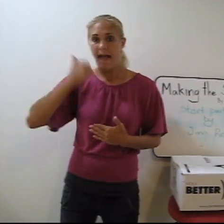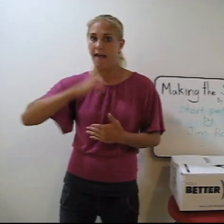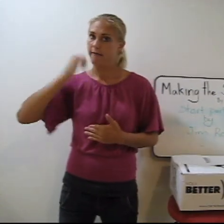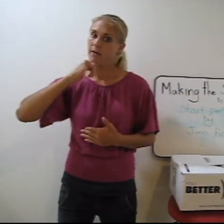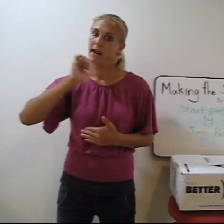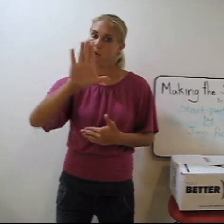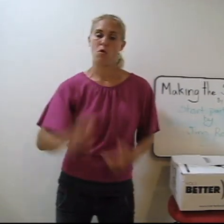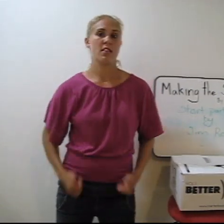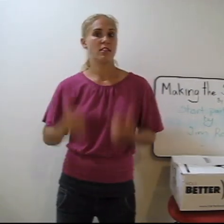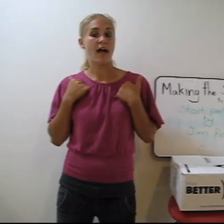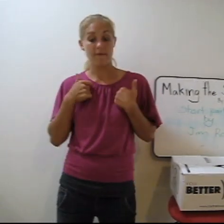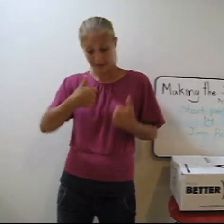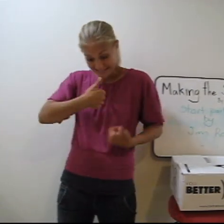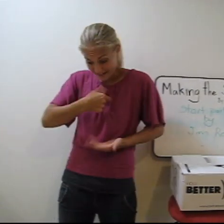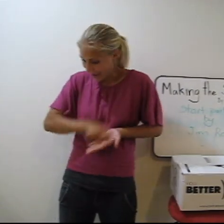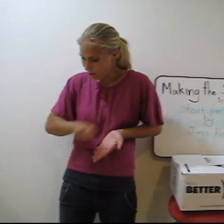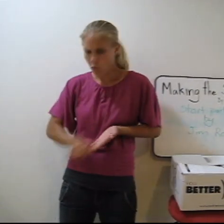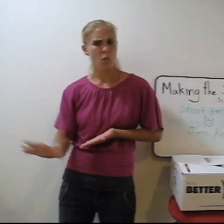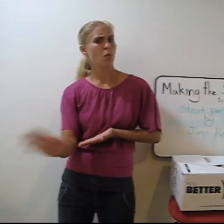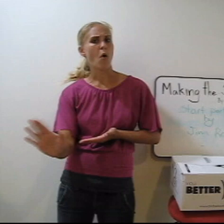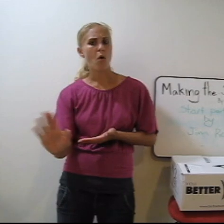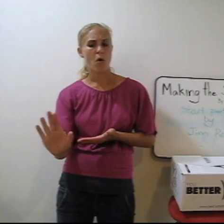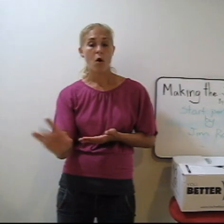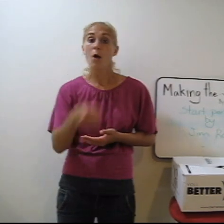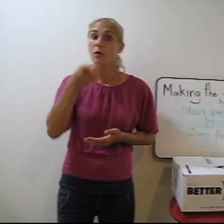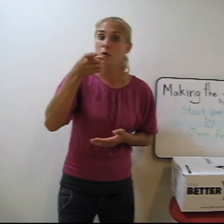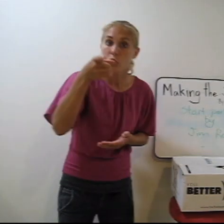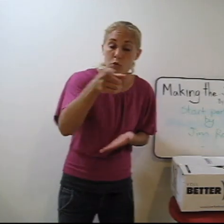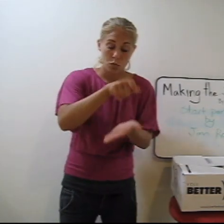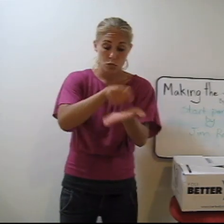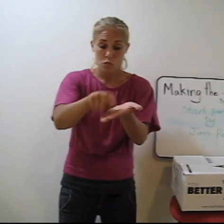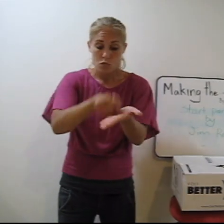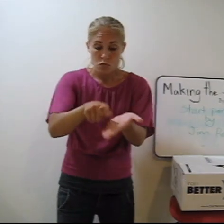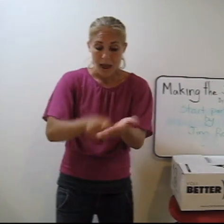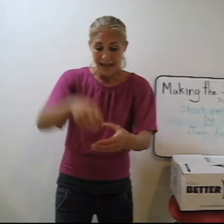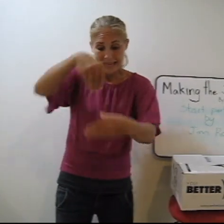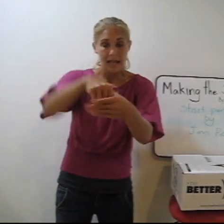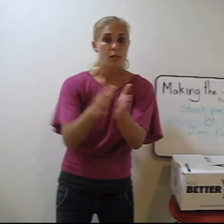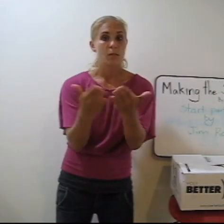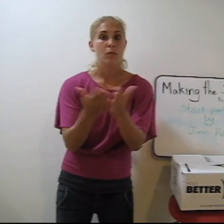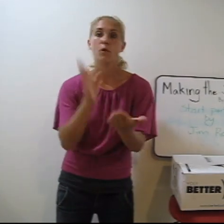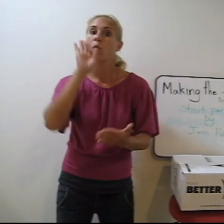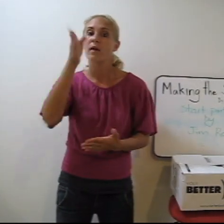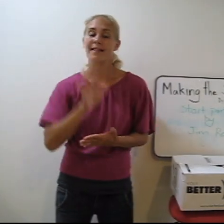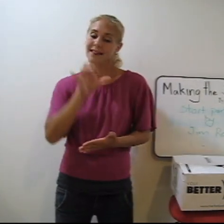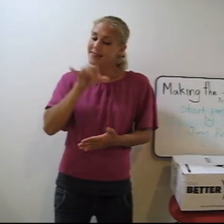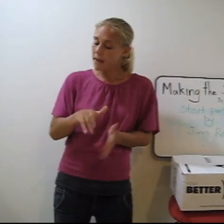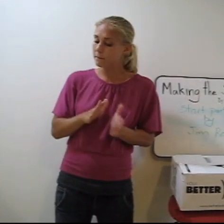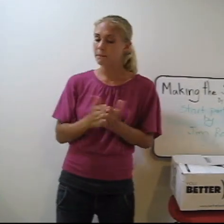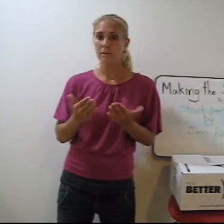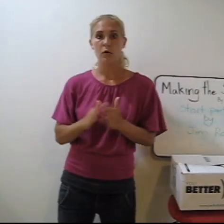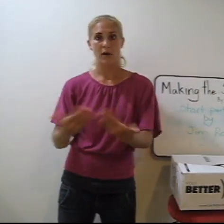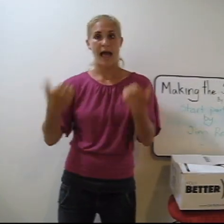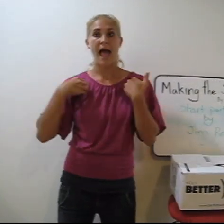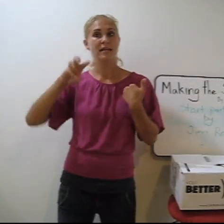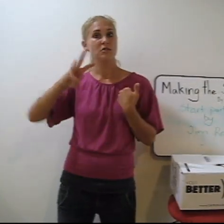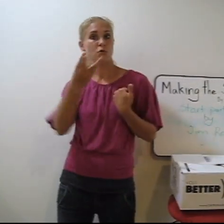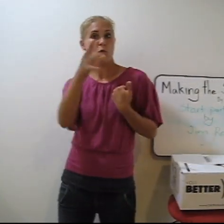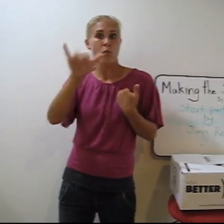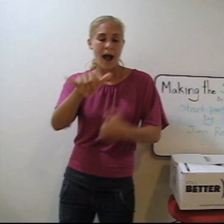because of what I wrote in it, but for what you will write in it. It will be the book that houses your why power and the